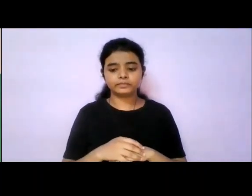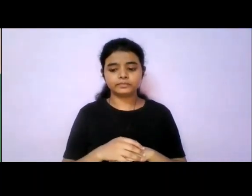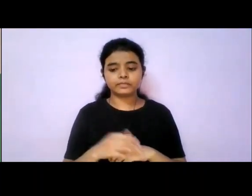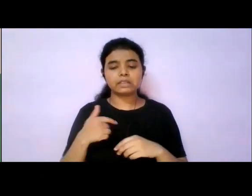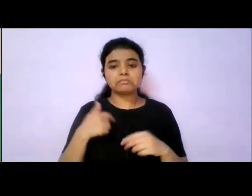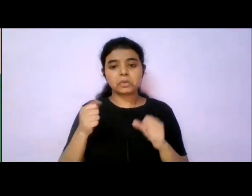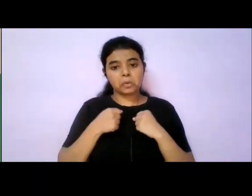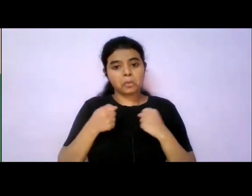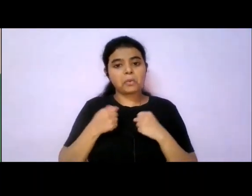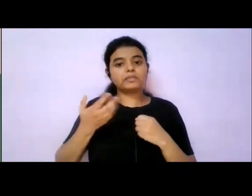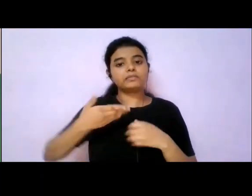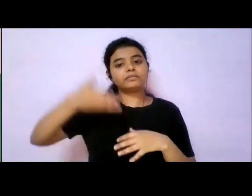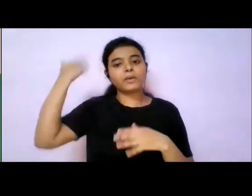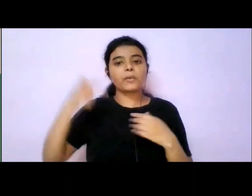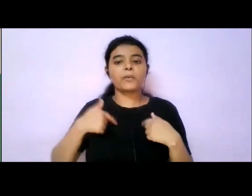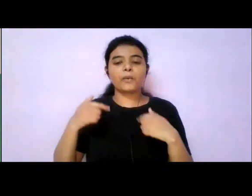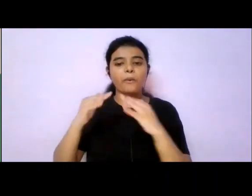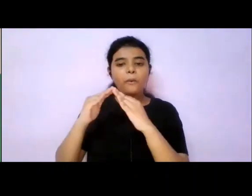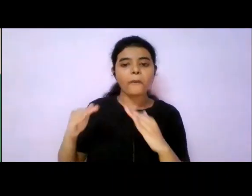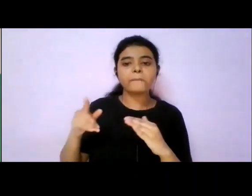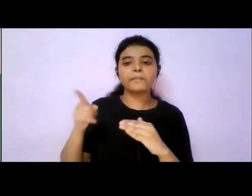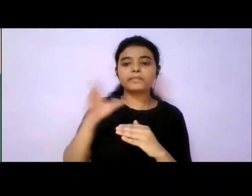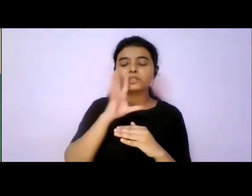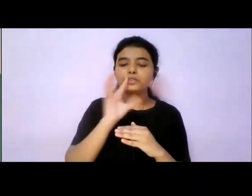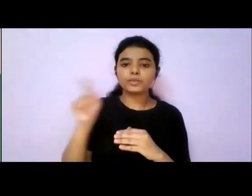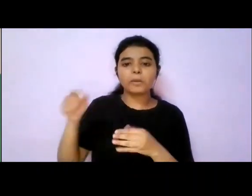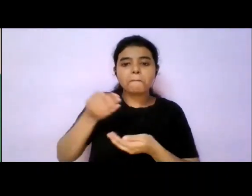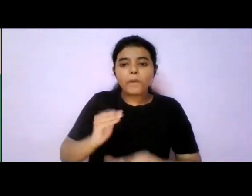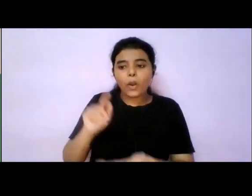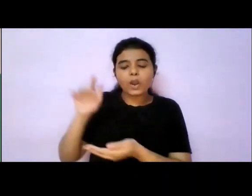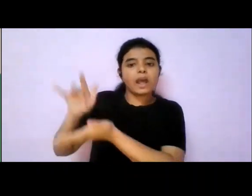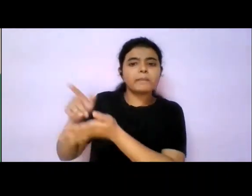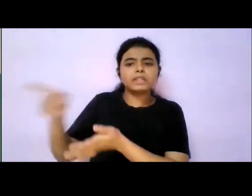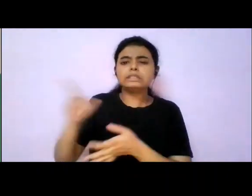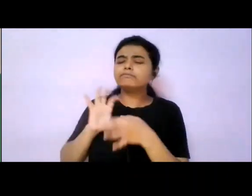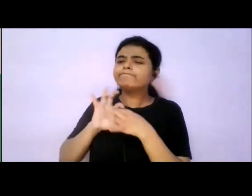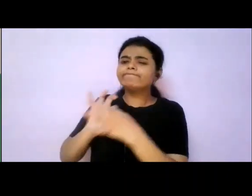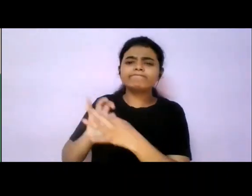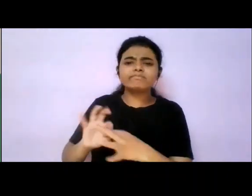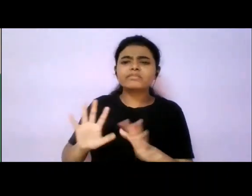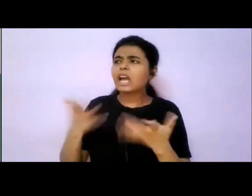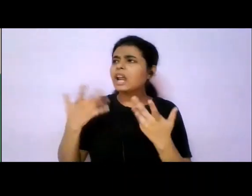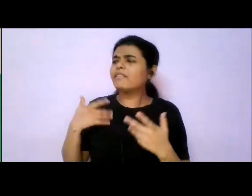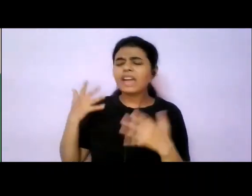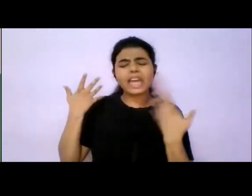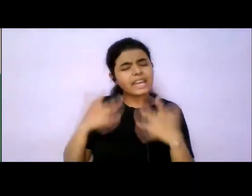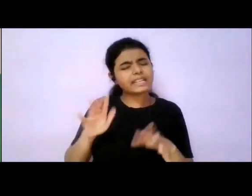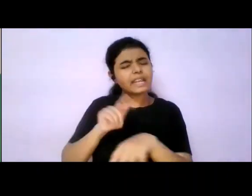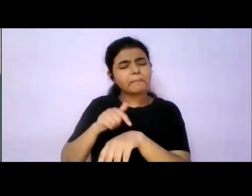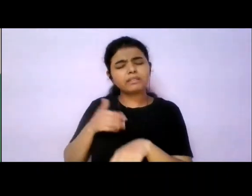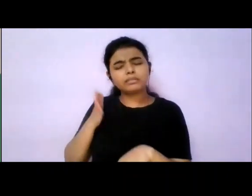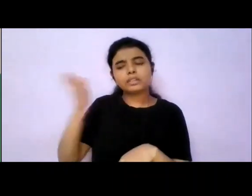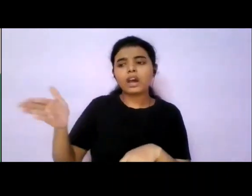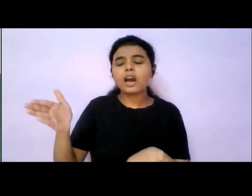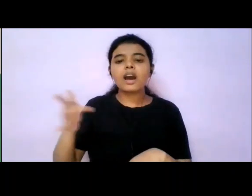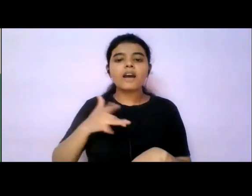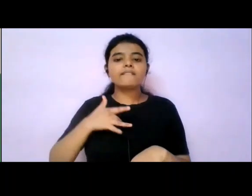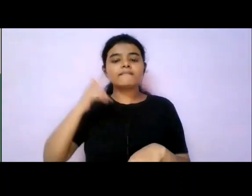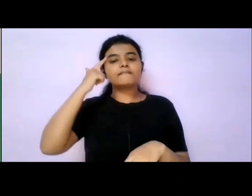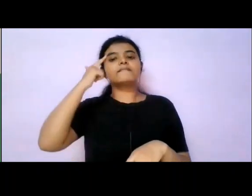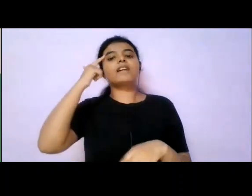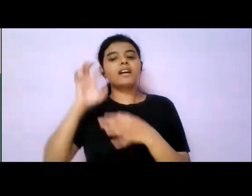hometown. Whenever I go there, there's just something within me, a visceral feeling when I'm there about